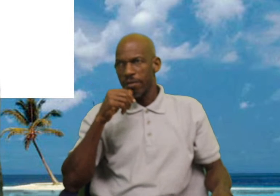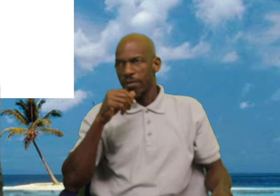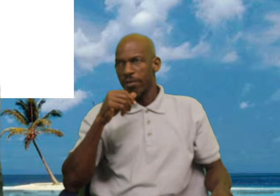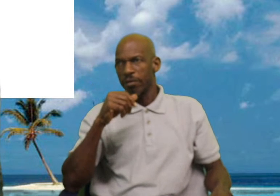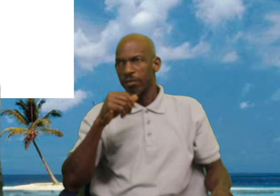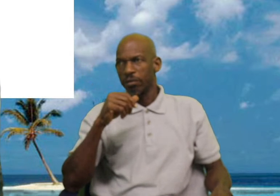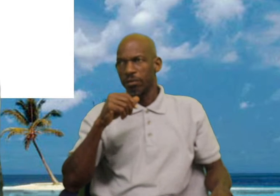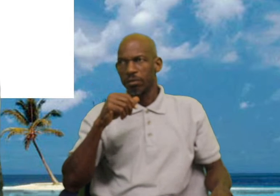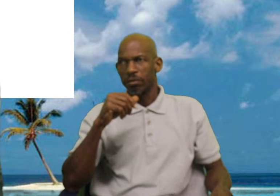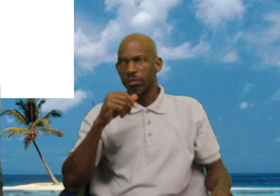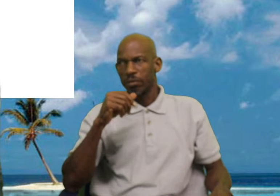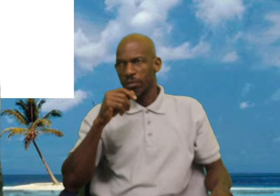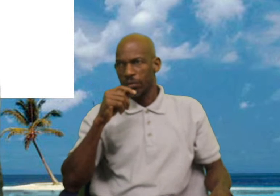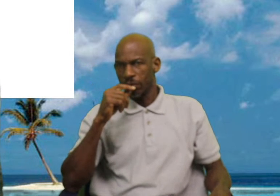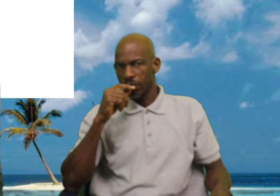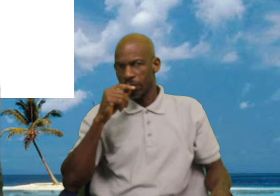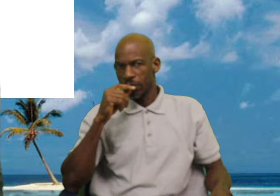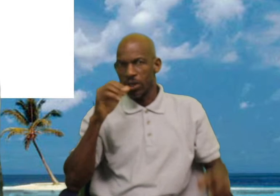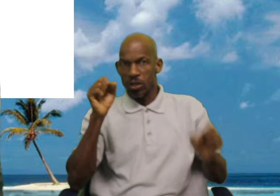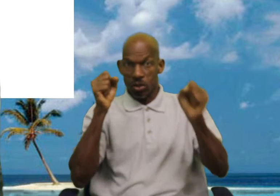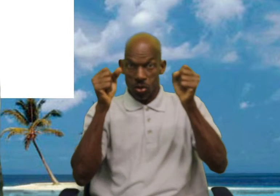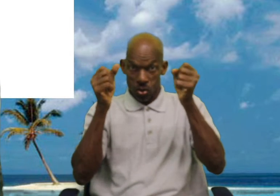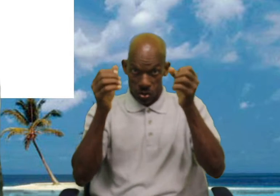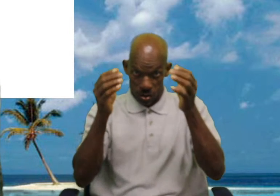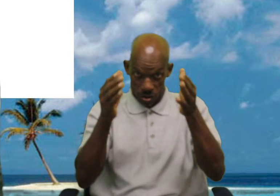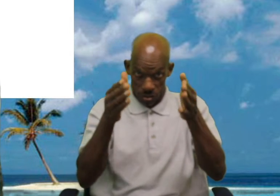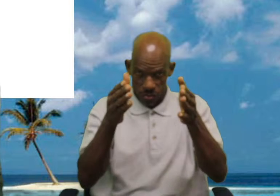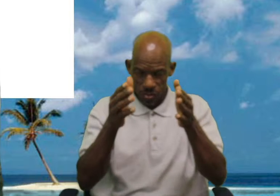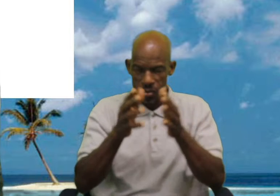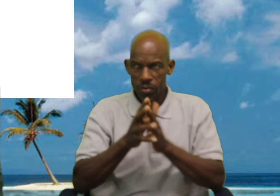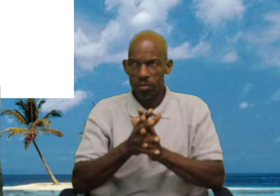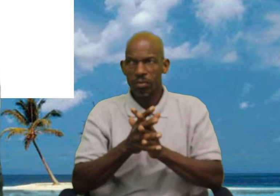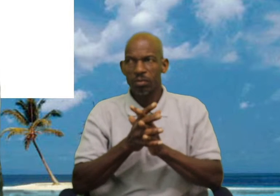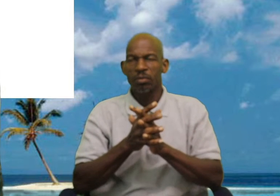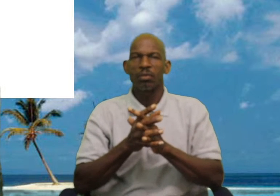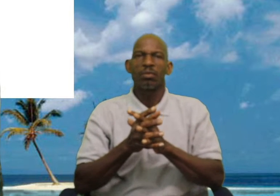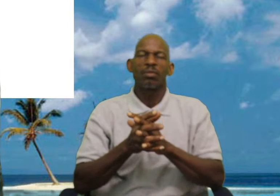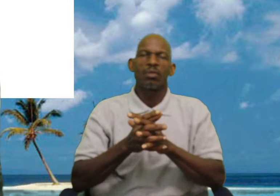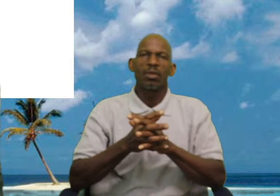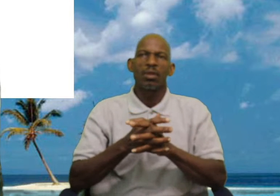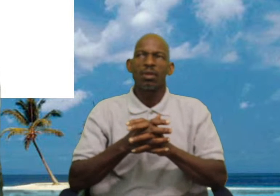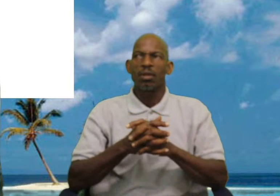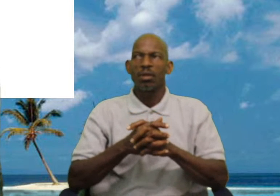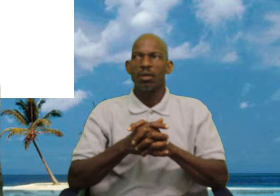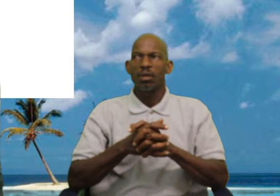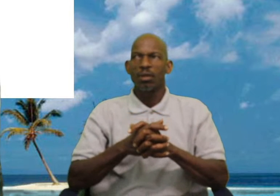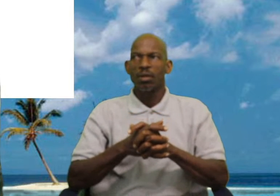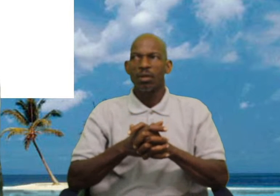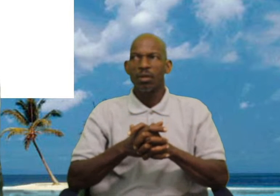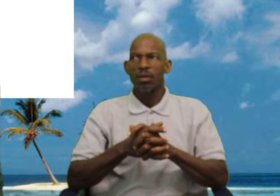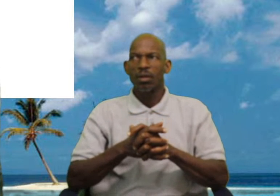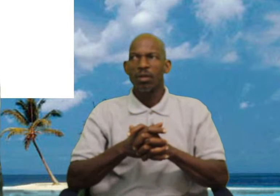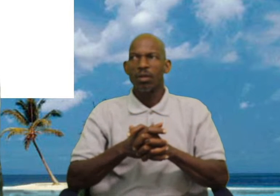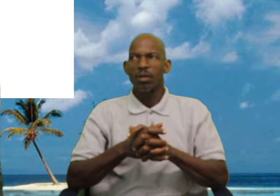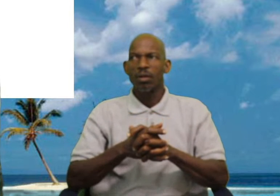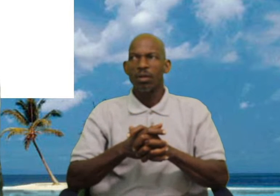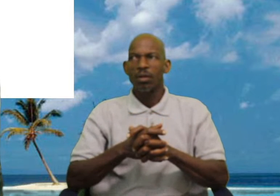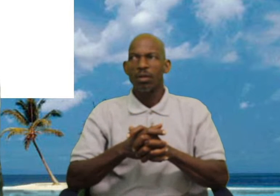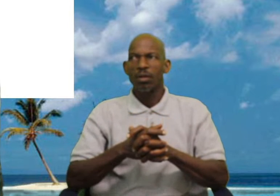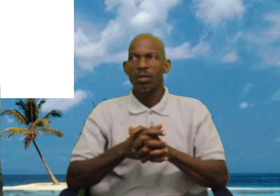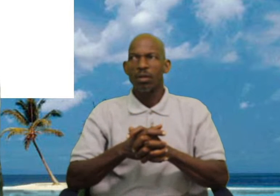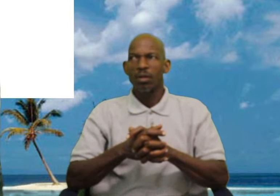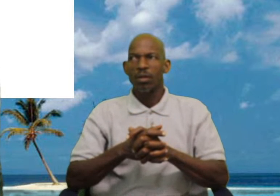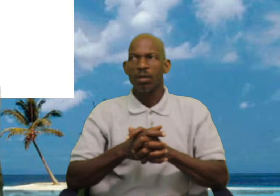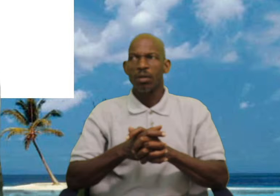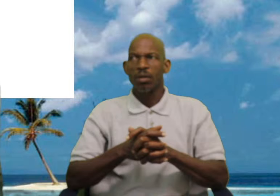he, the subject, I'm just going the other way now. We can say the